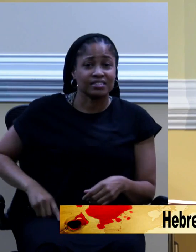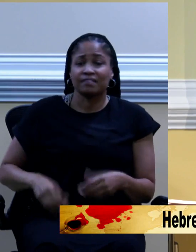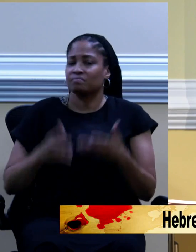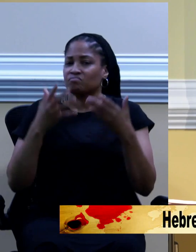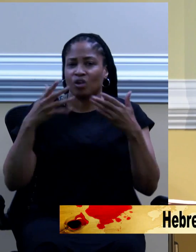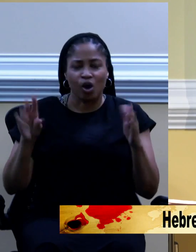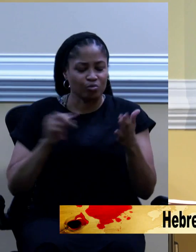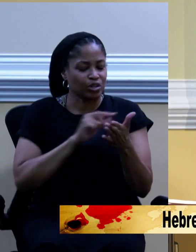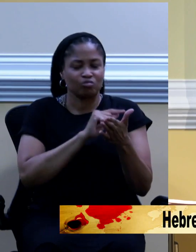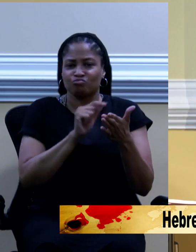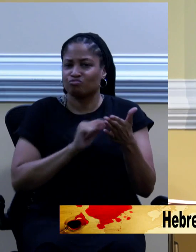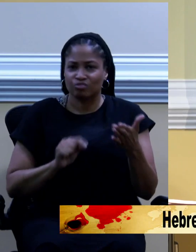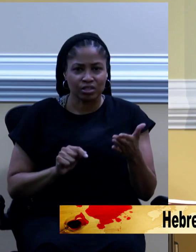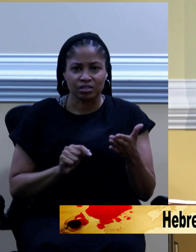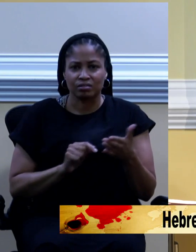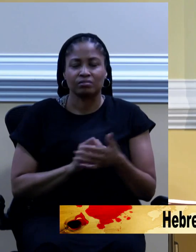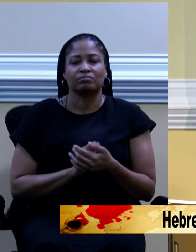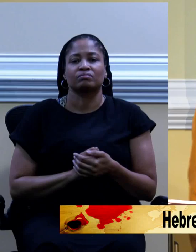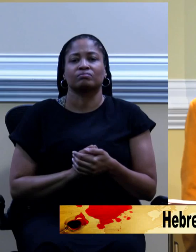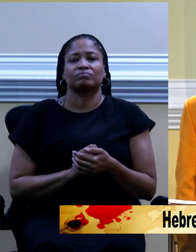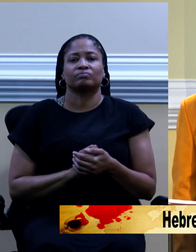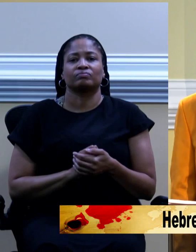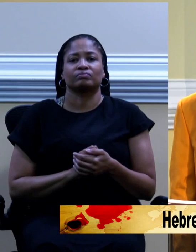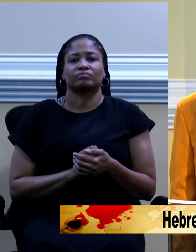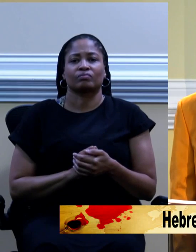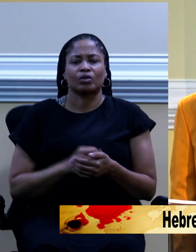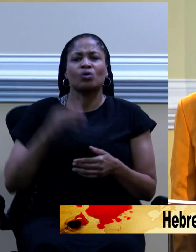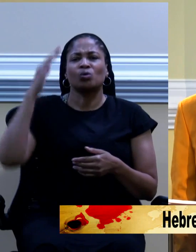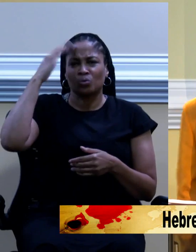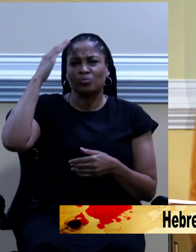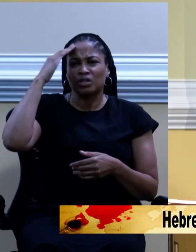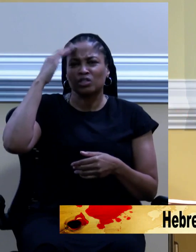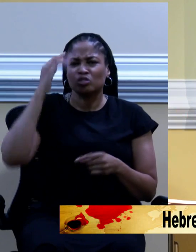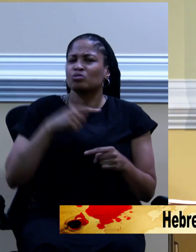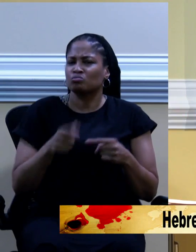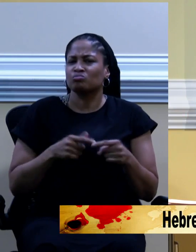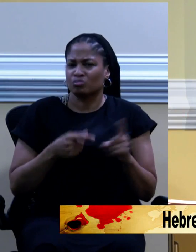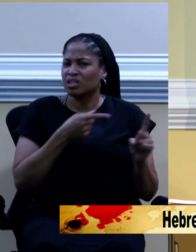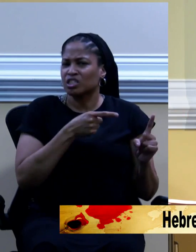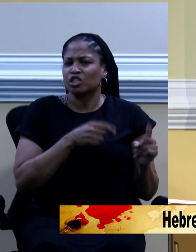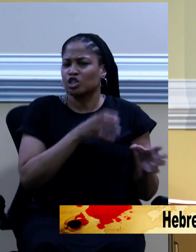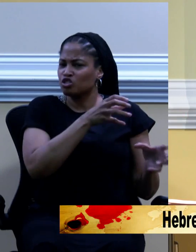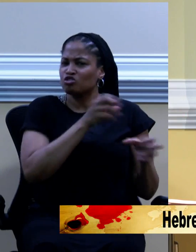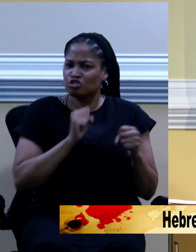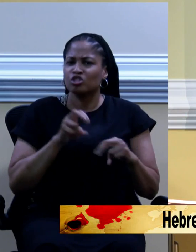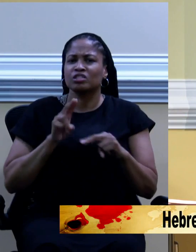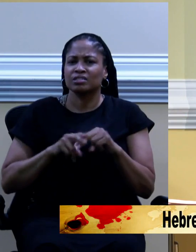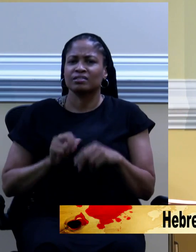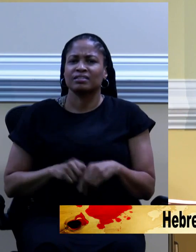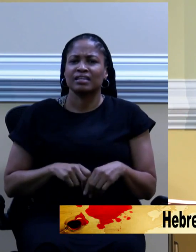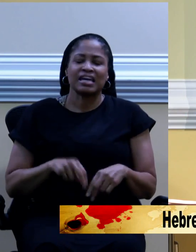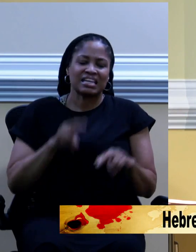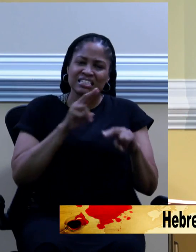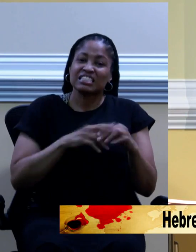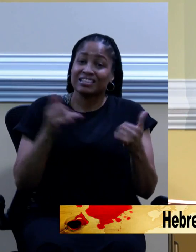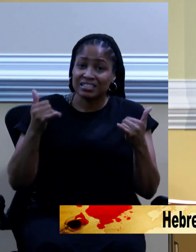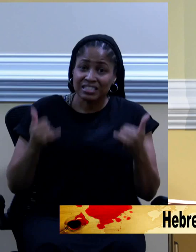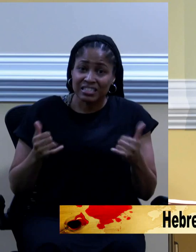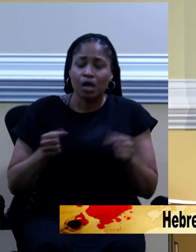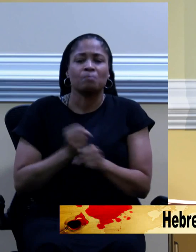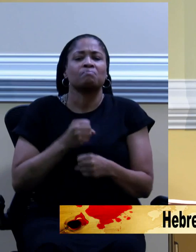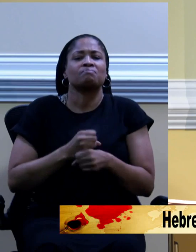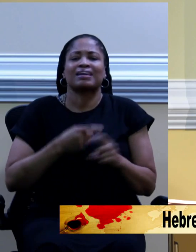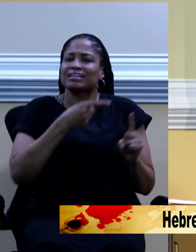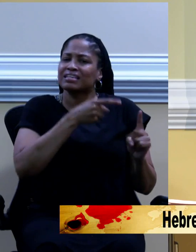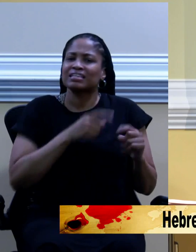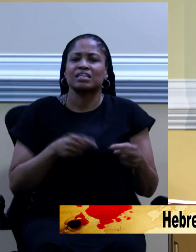Yeah. So now we know when he took his seat. He's sitting there right now, and he's saying to make his enemies his